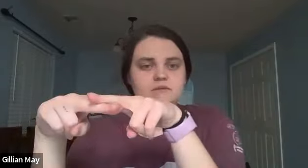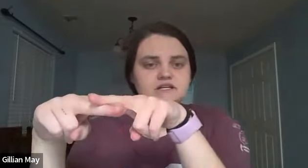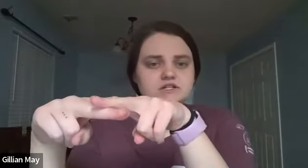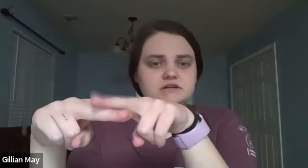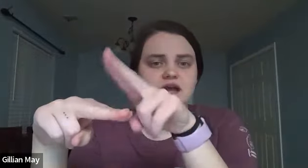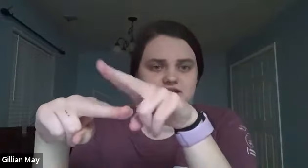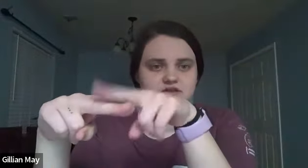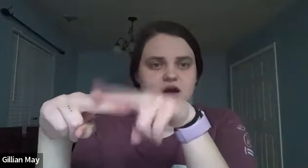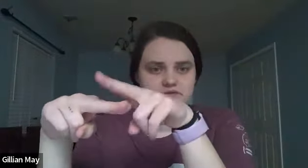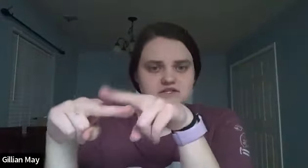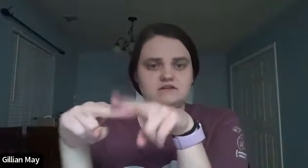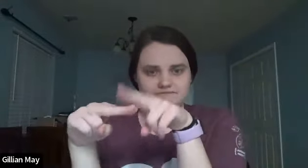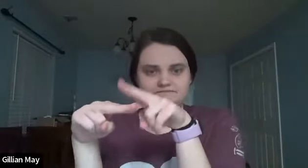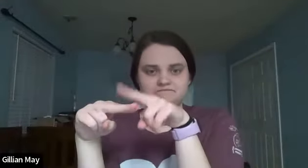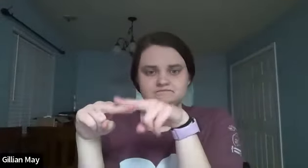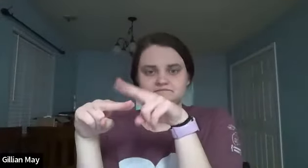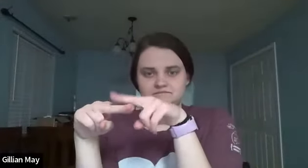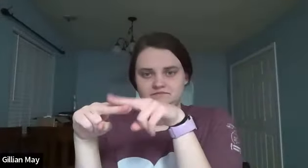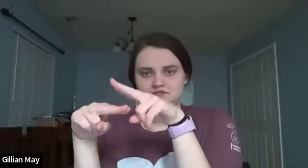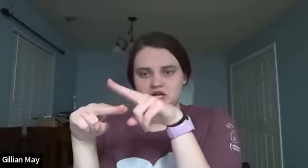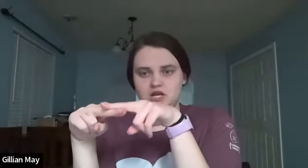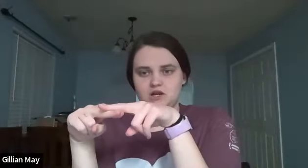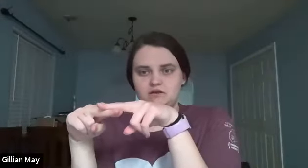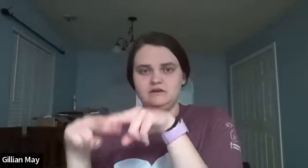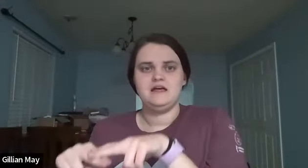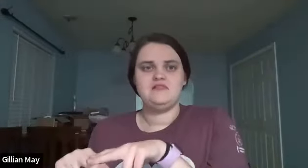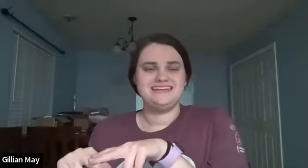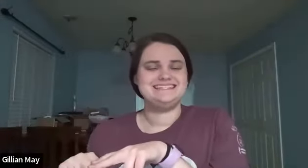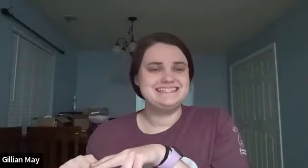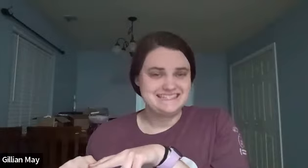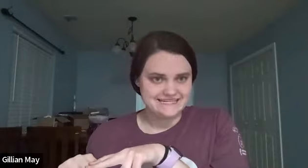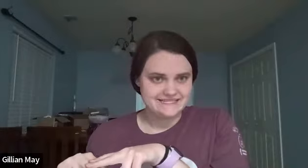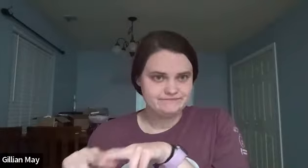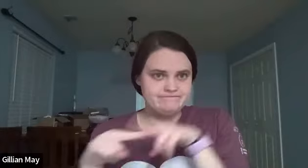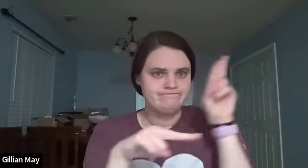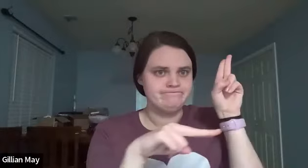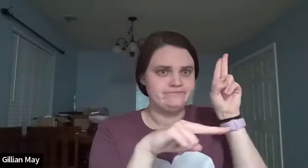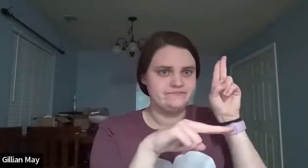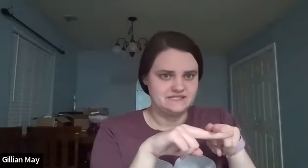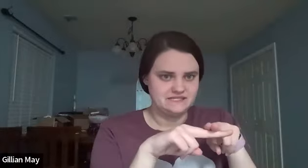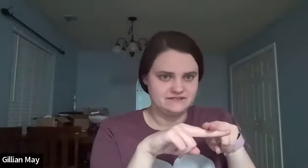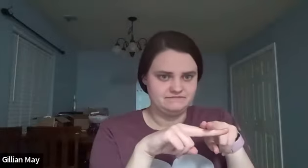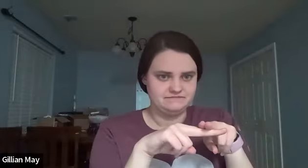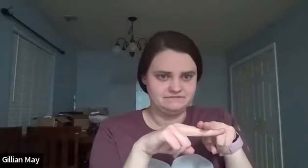make sure, yeah, it's on top of each other. Chair, and then sit. Sit.